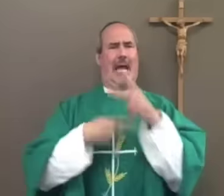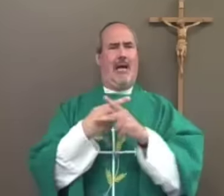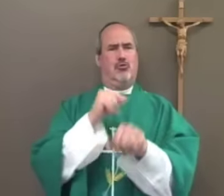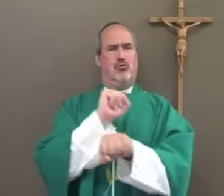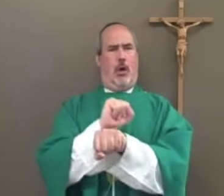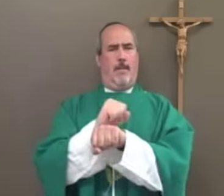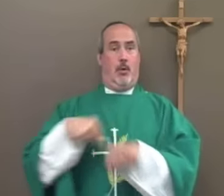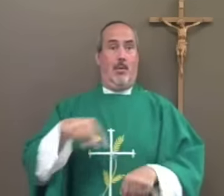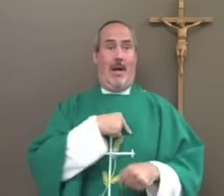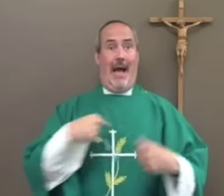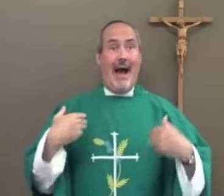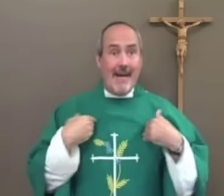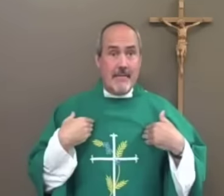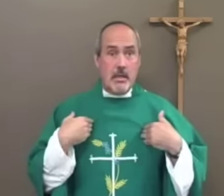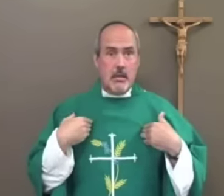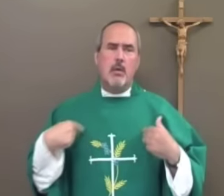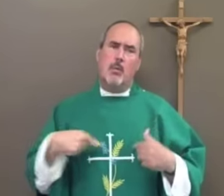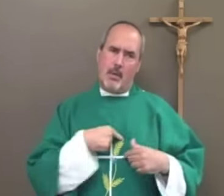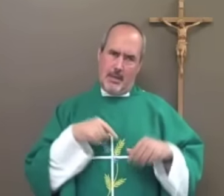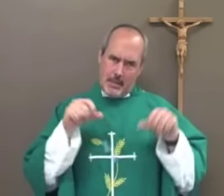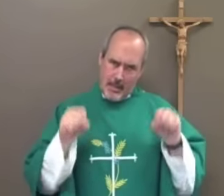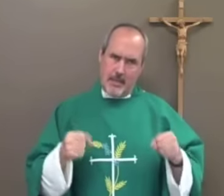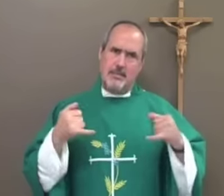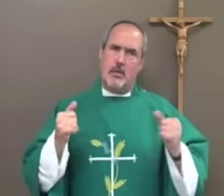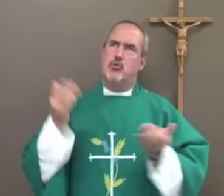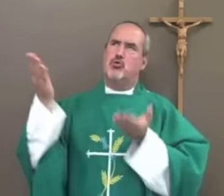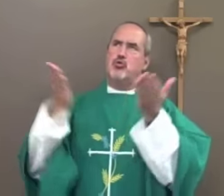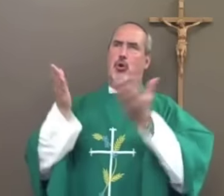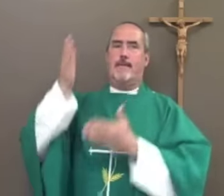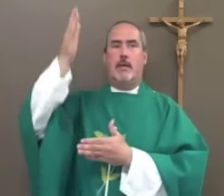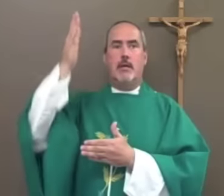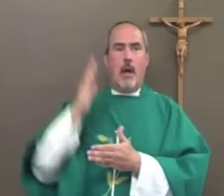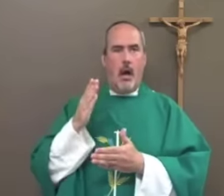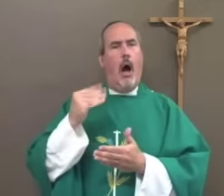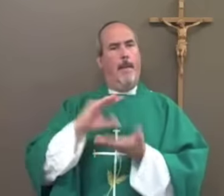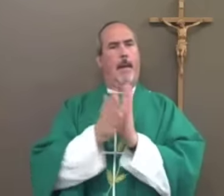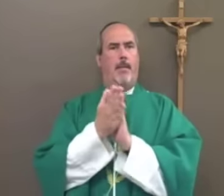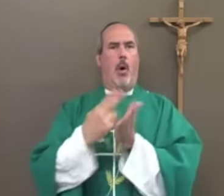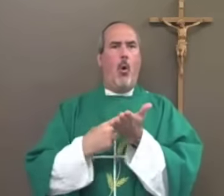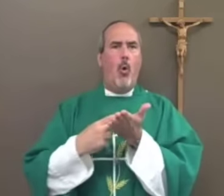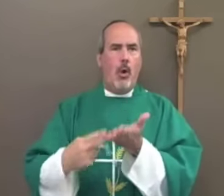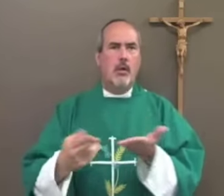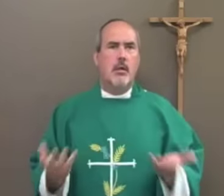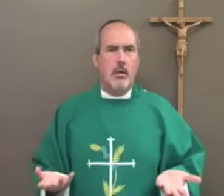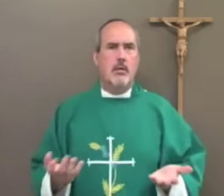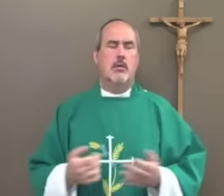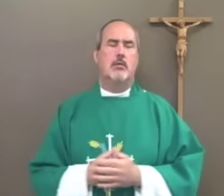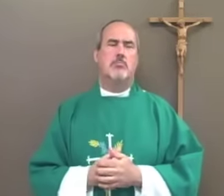it doesn't matter what our vocation is, that we can still serve God and become holy.